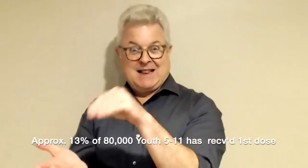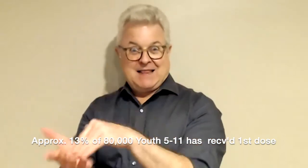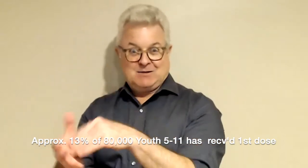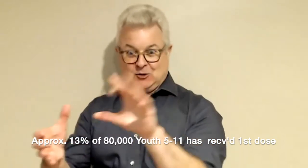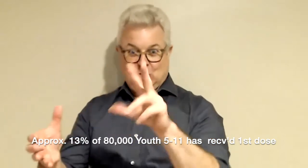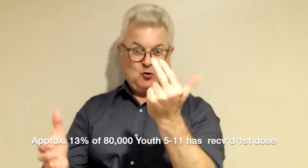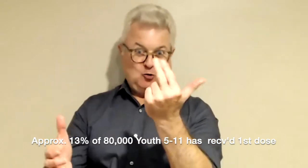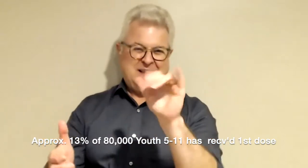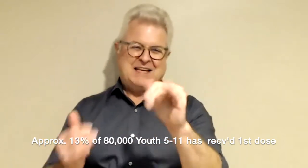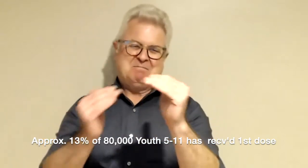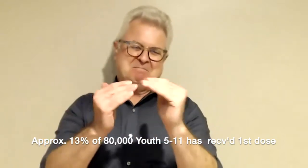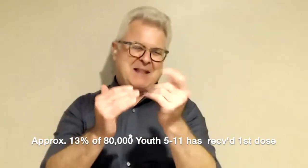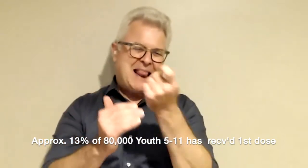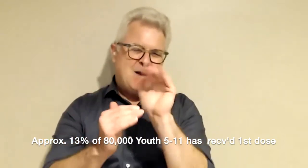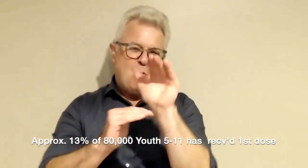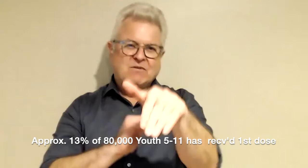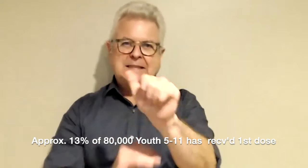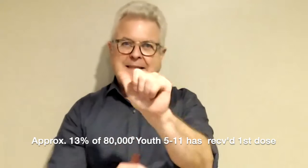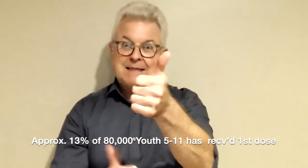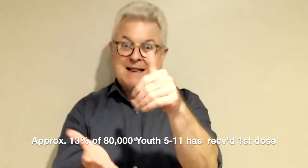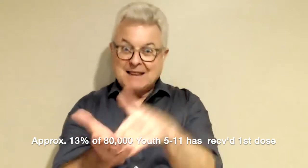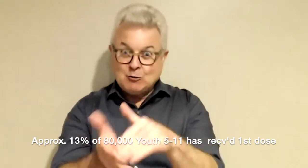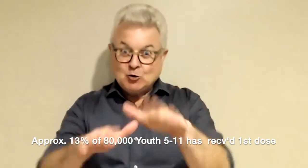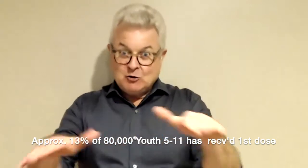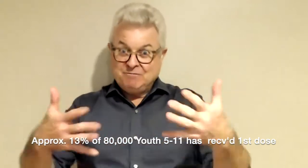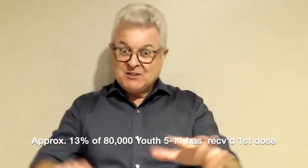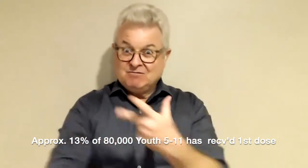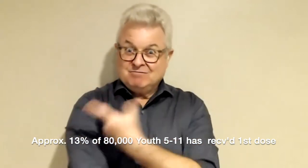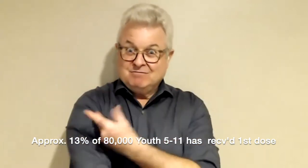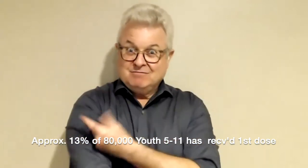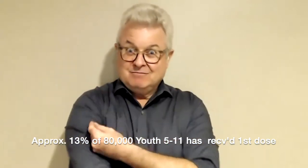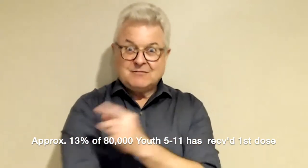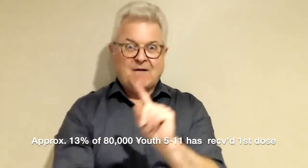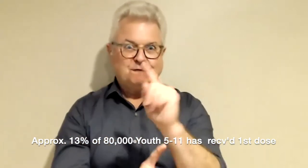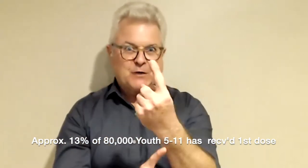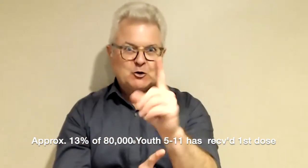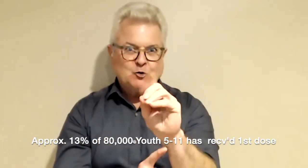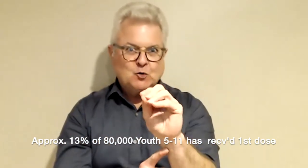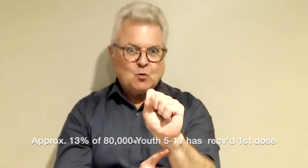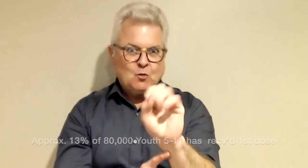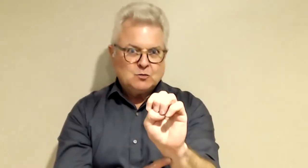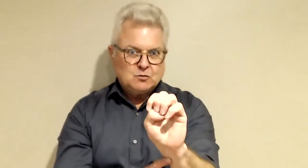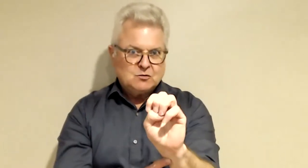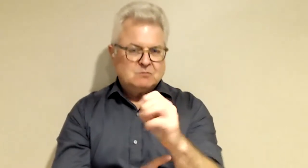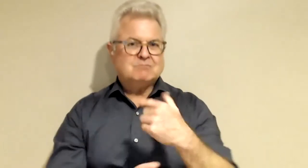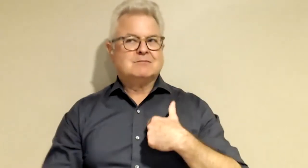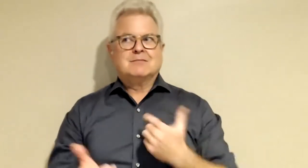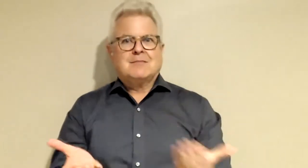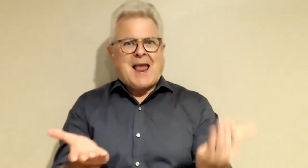13% of that 80,000 is equivalent to a little over 10,000 children who have already been vaccinated with their first